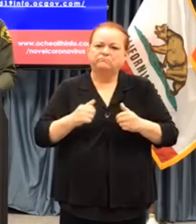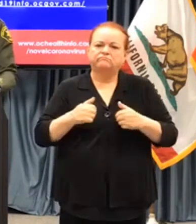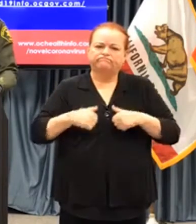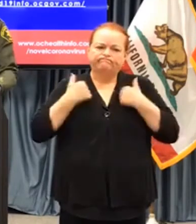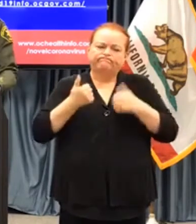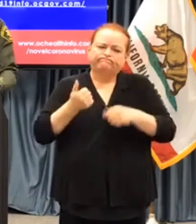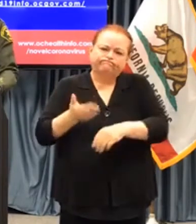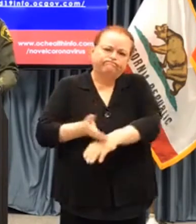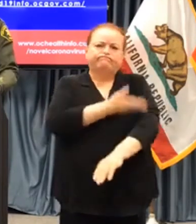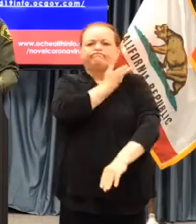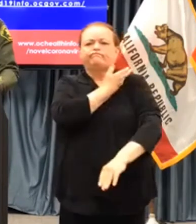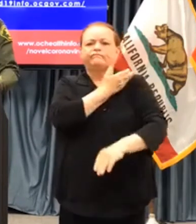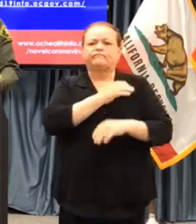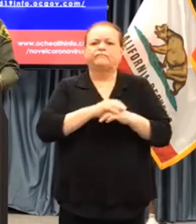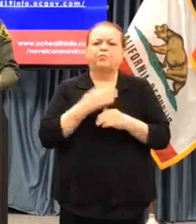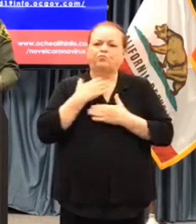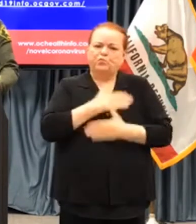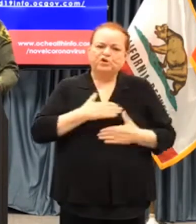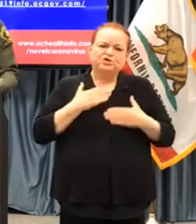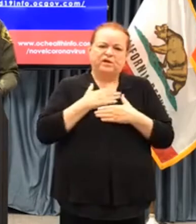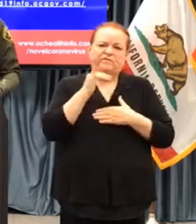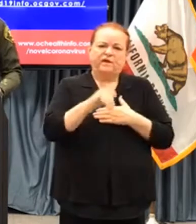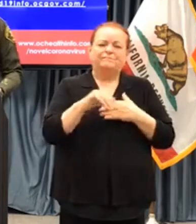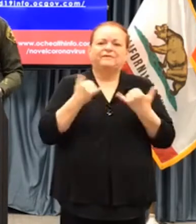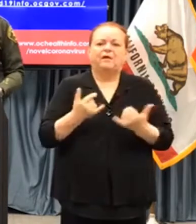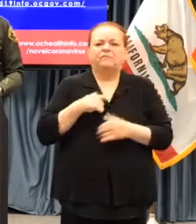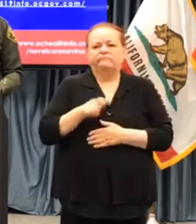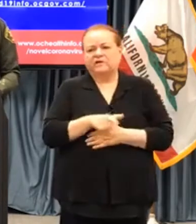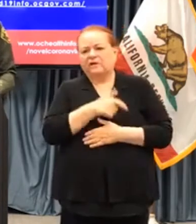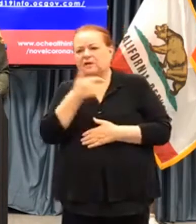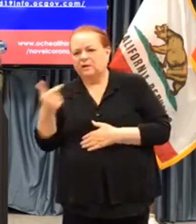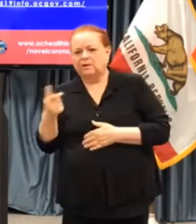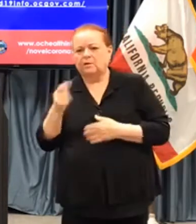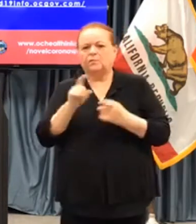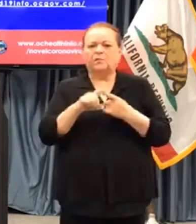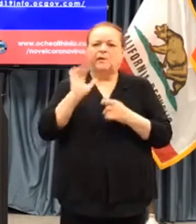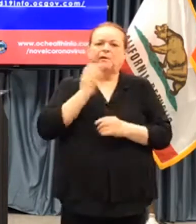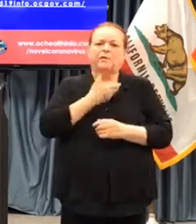ever. With that, I'll turn it over to our District Attorney, Todd Spitzer.